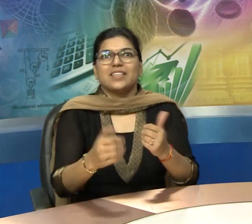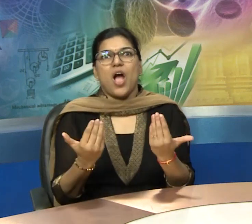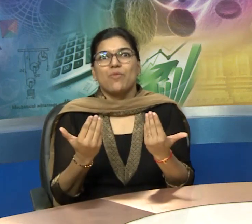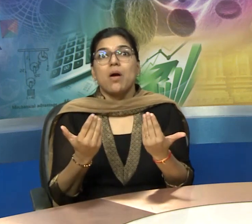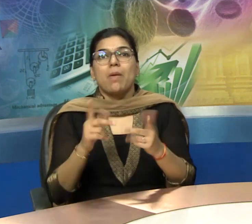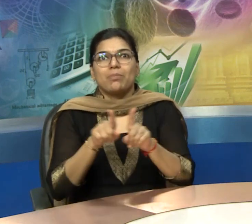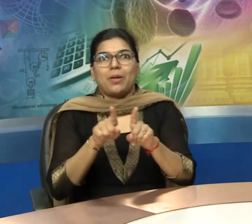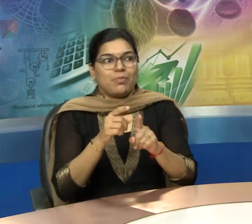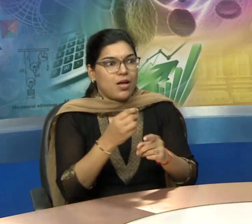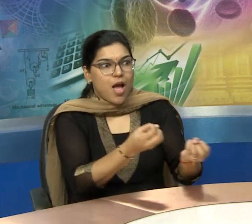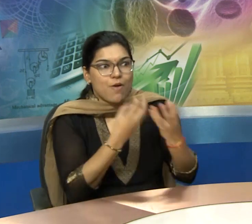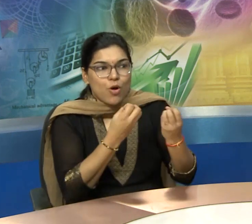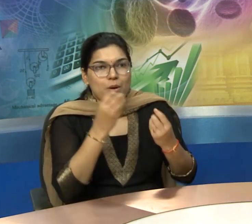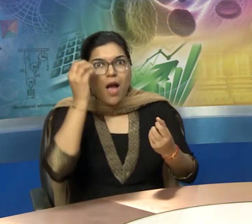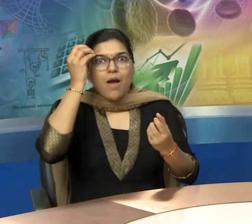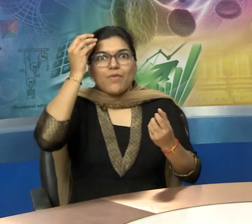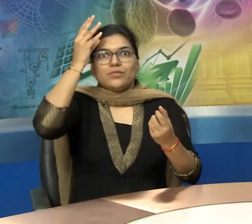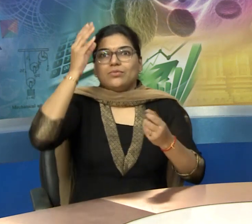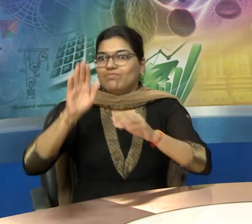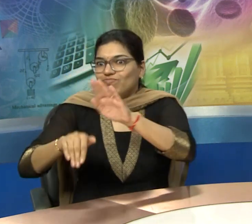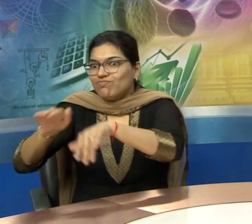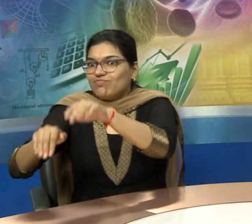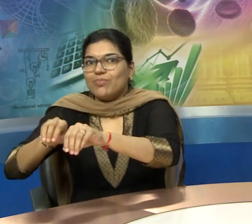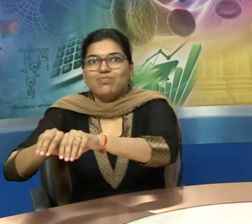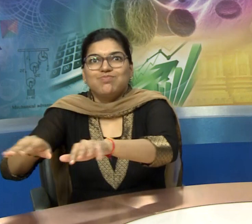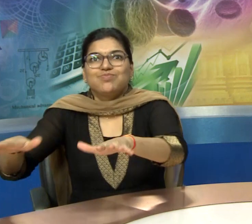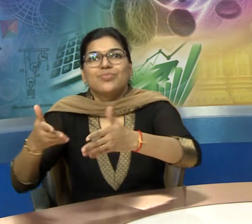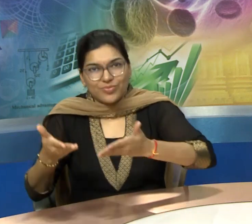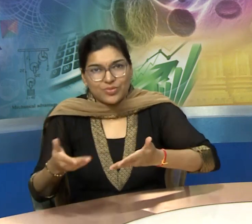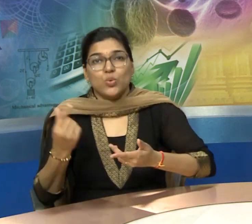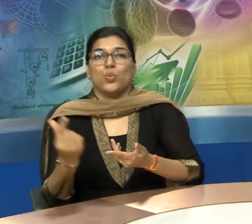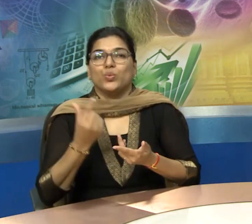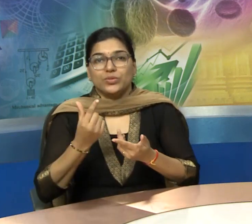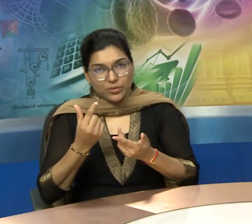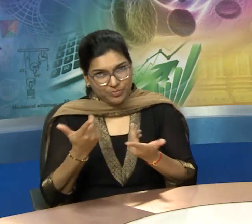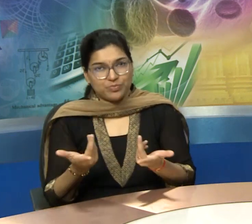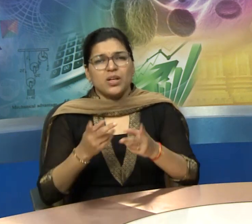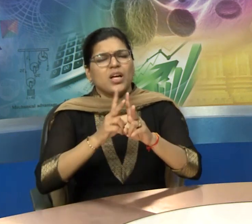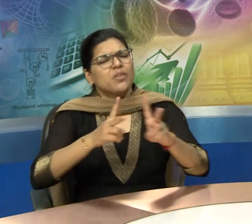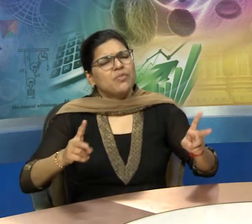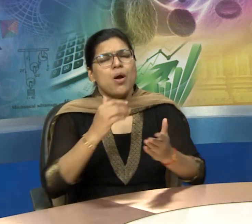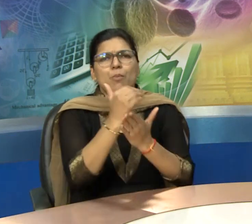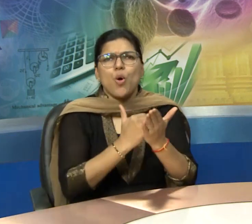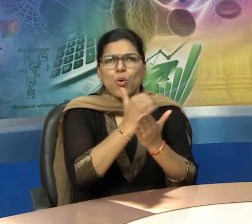is collected and kept at the library. So library is a place where you can get